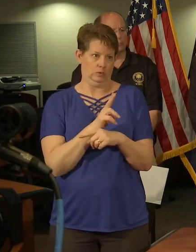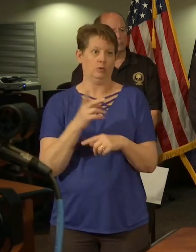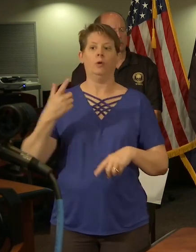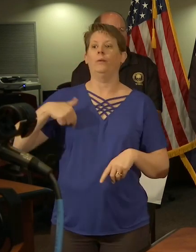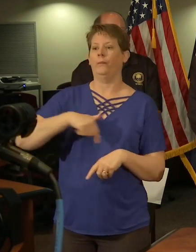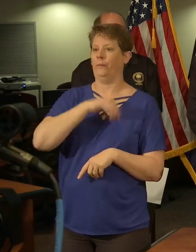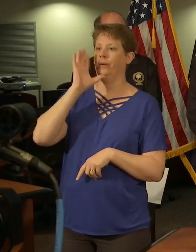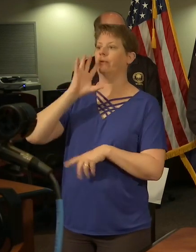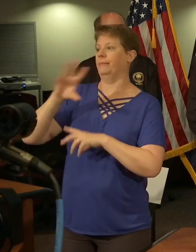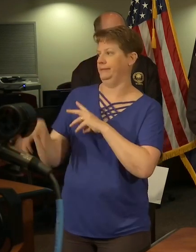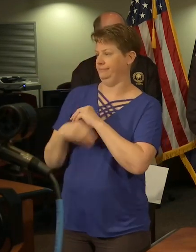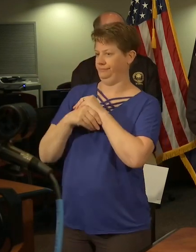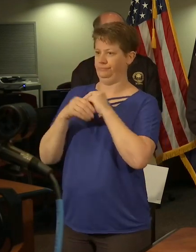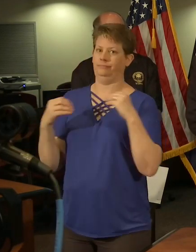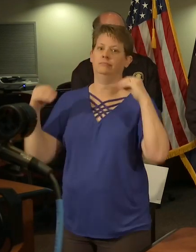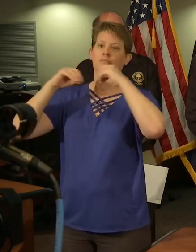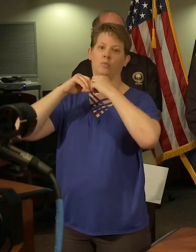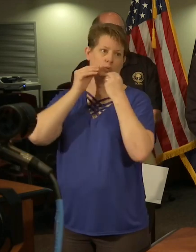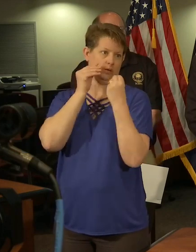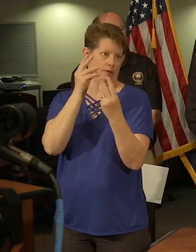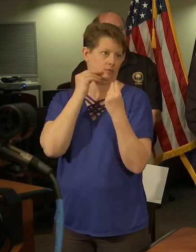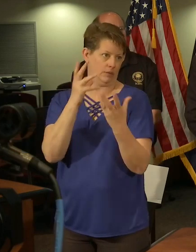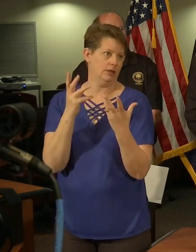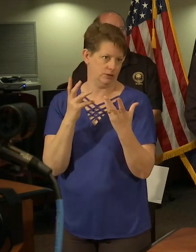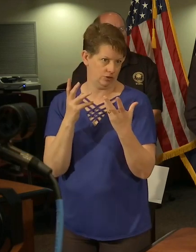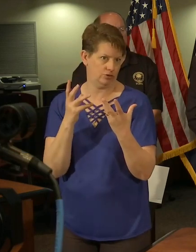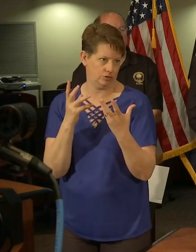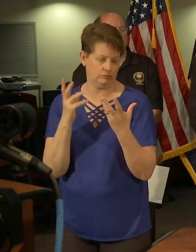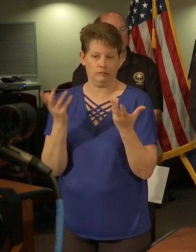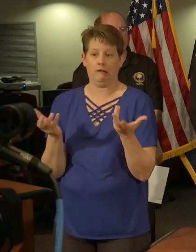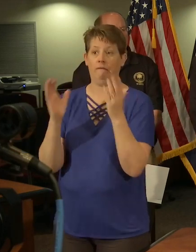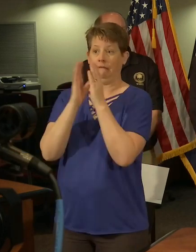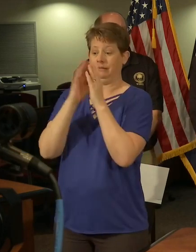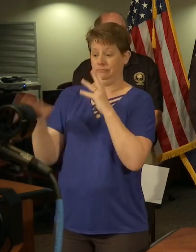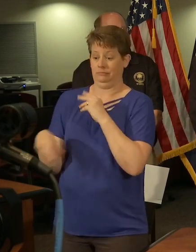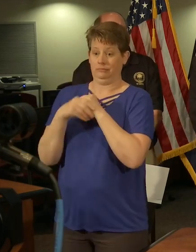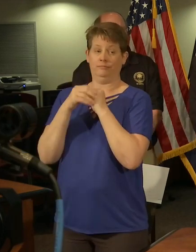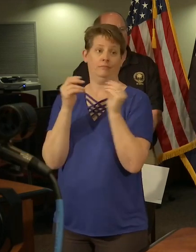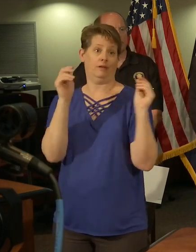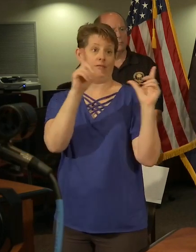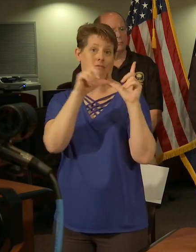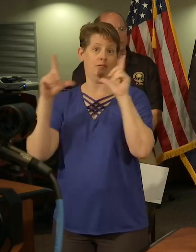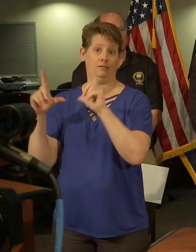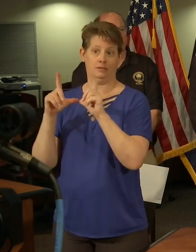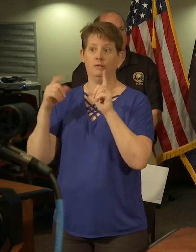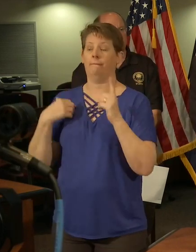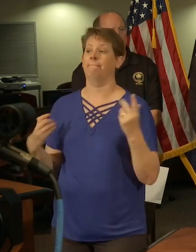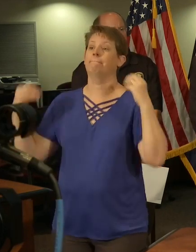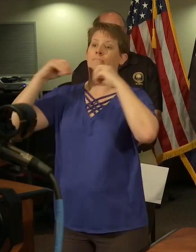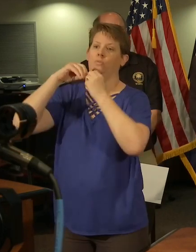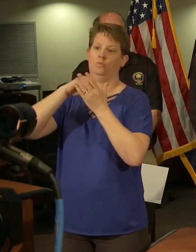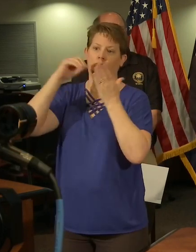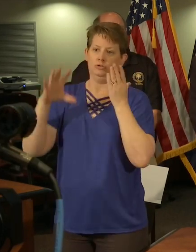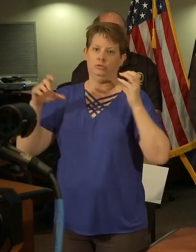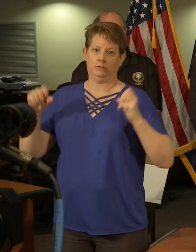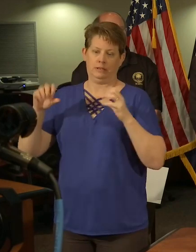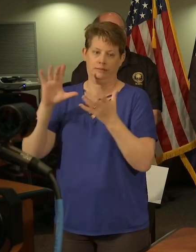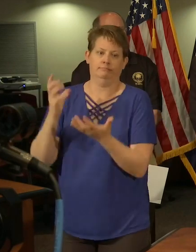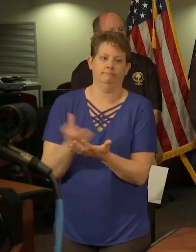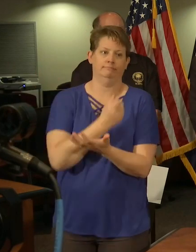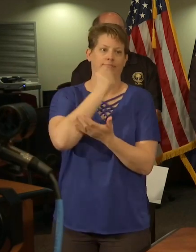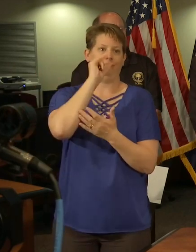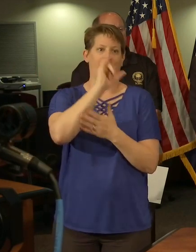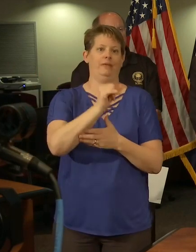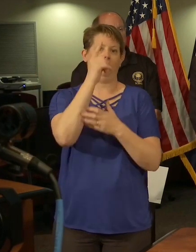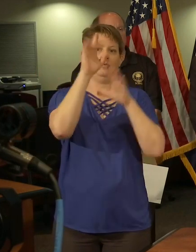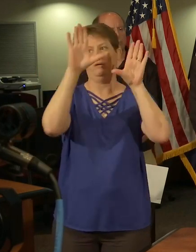posting additional information and seeking additional licensures so that more students can take advantage